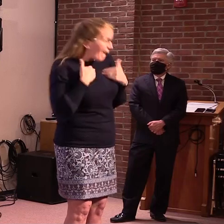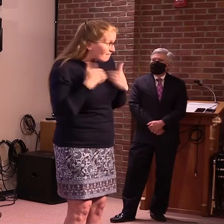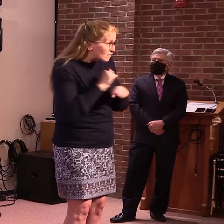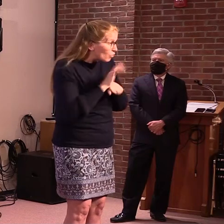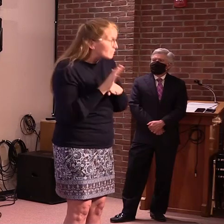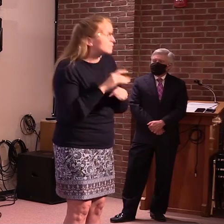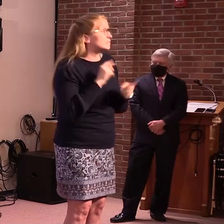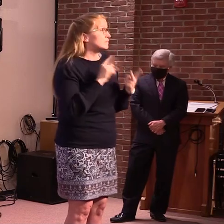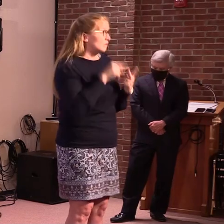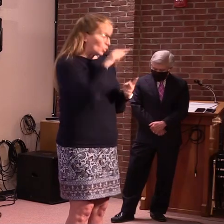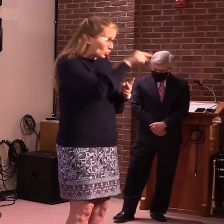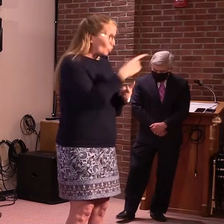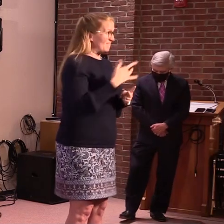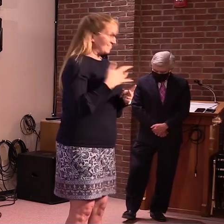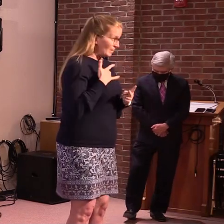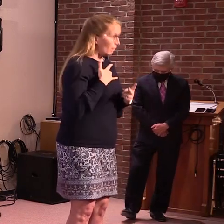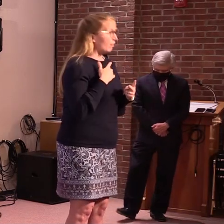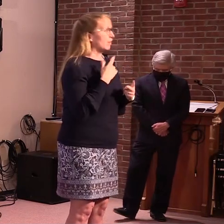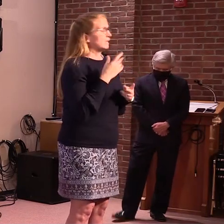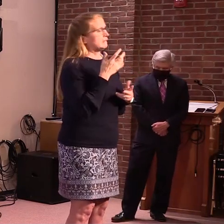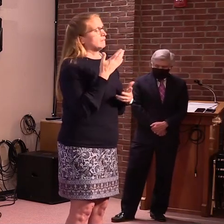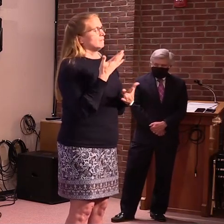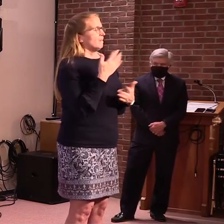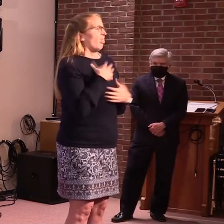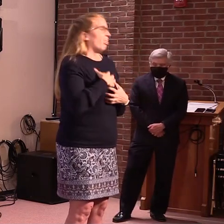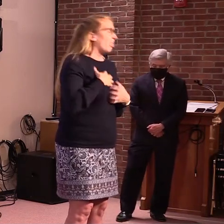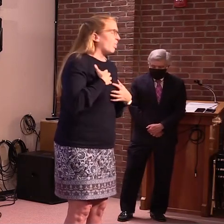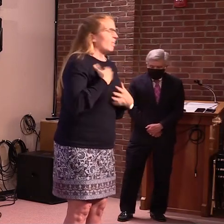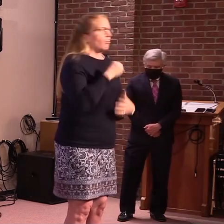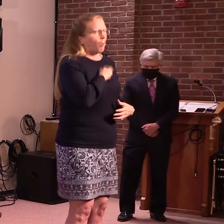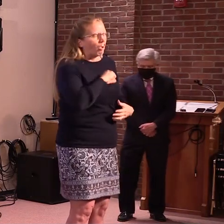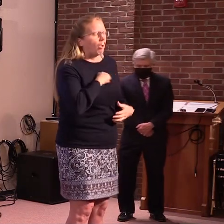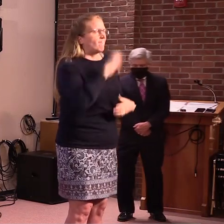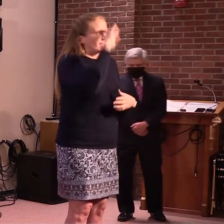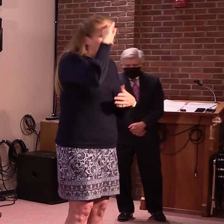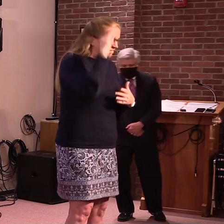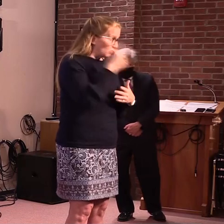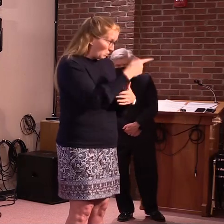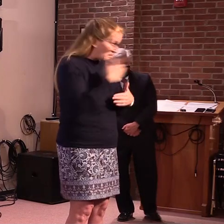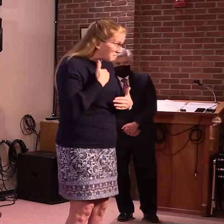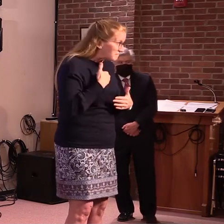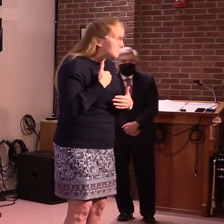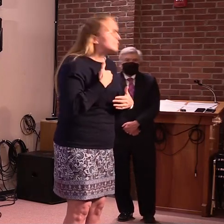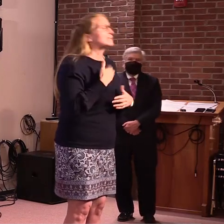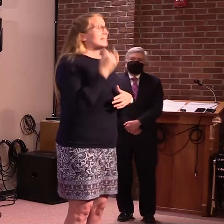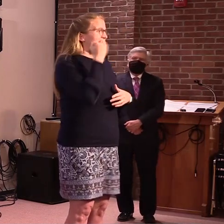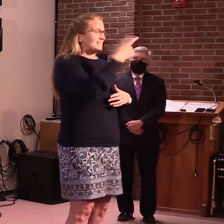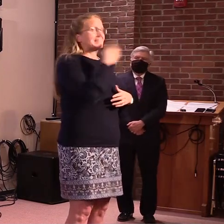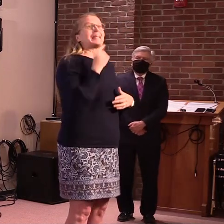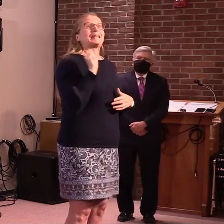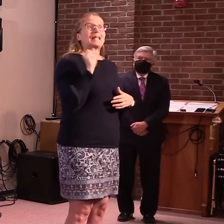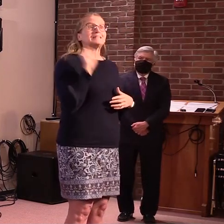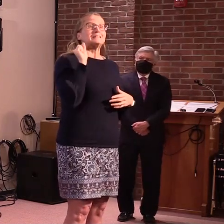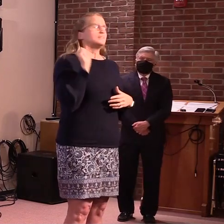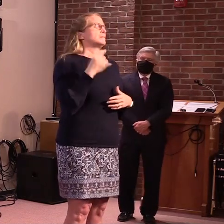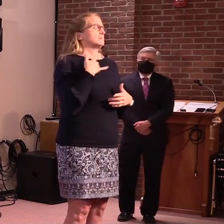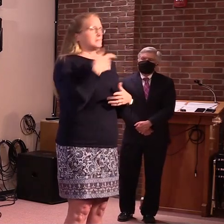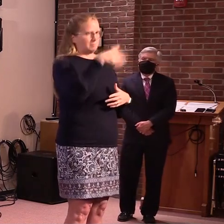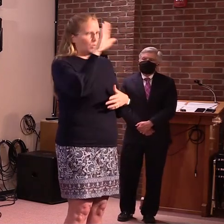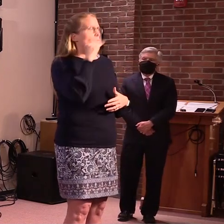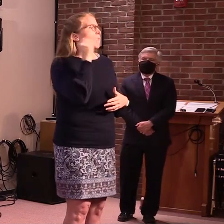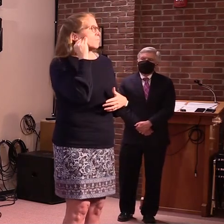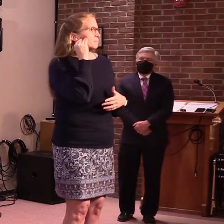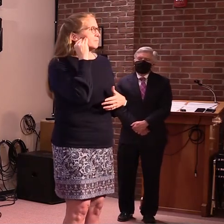symptoms consistent with the disease. Students who answer these questions affirmatively or have a temperature will be sent home as soon as possible.